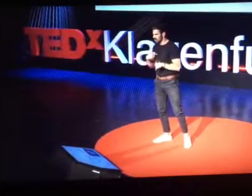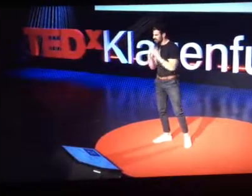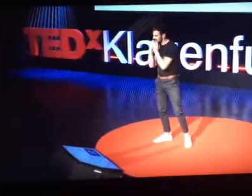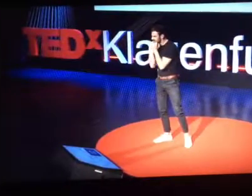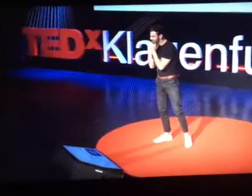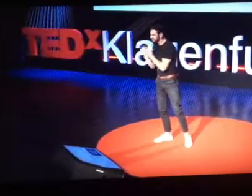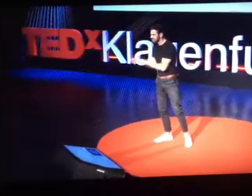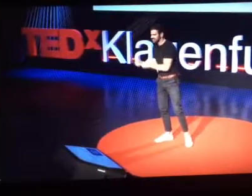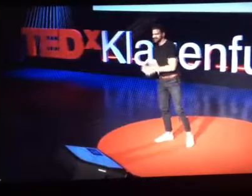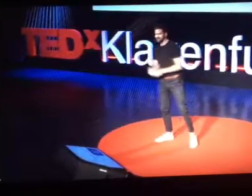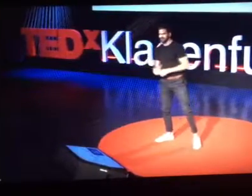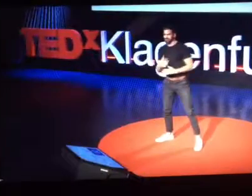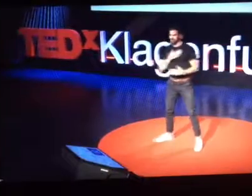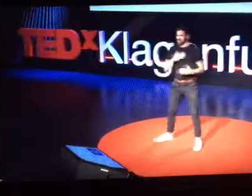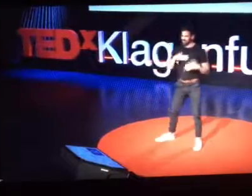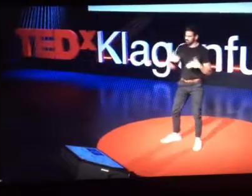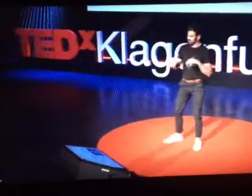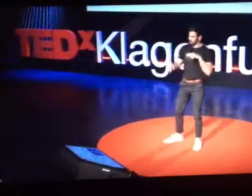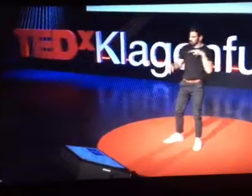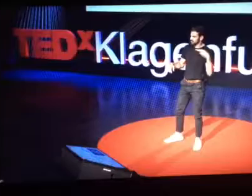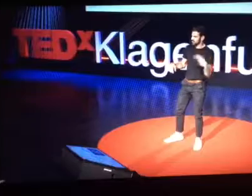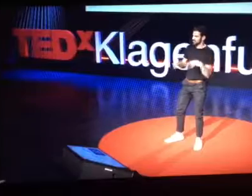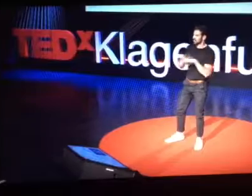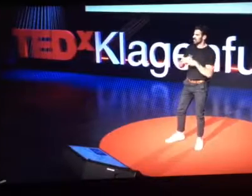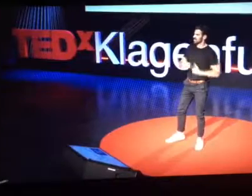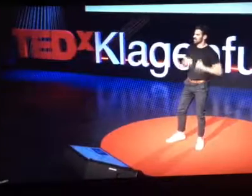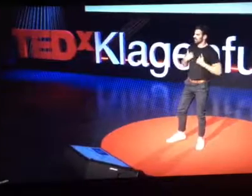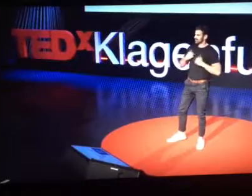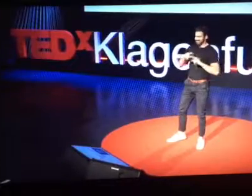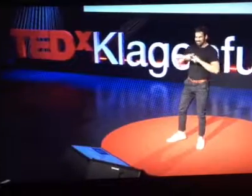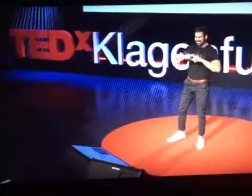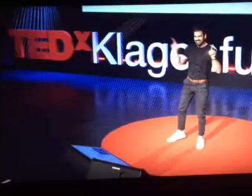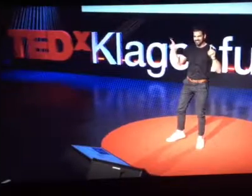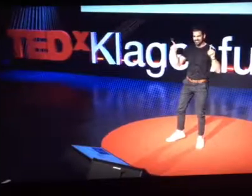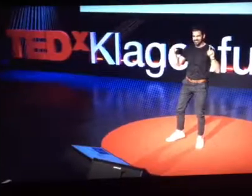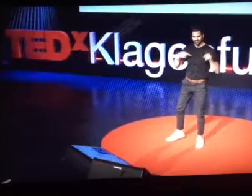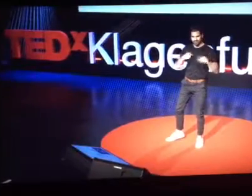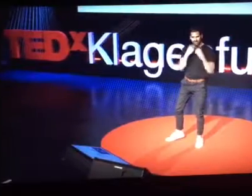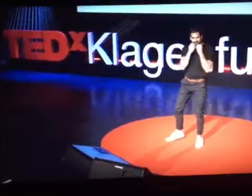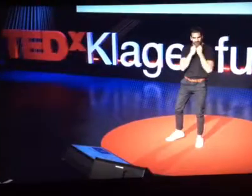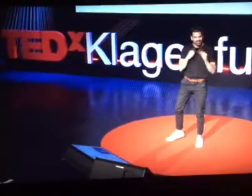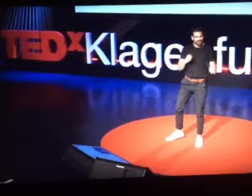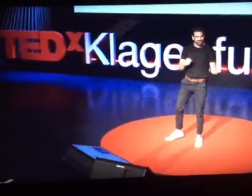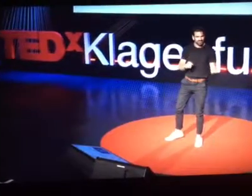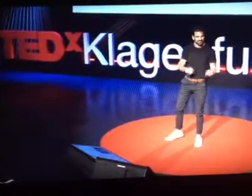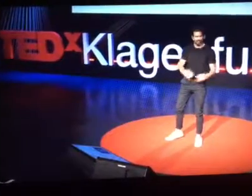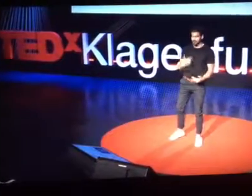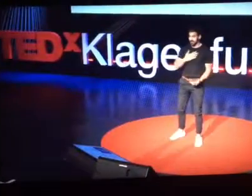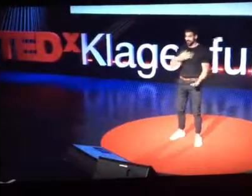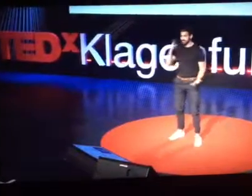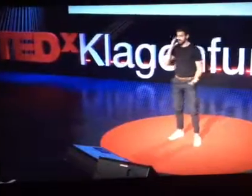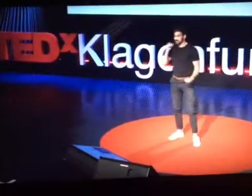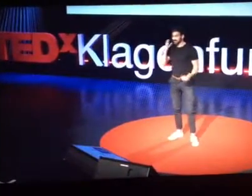And that deaf culture is something that I cherish. And my perspective on life is different. And I cherish that as